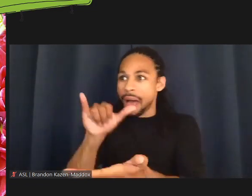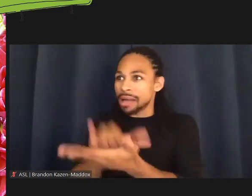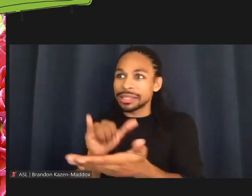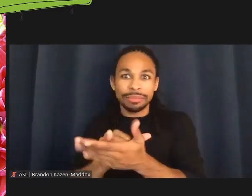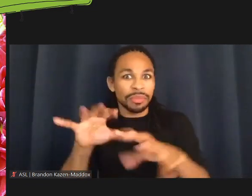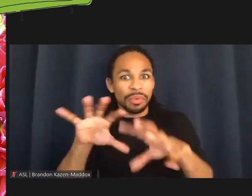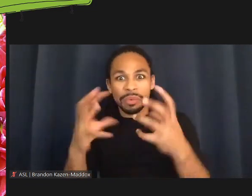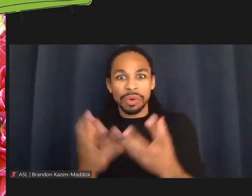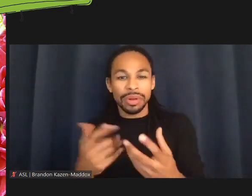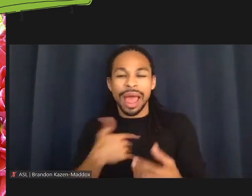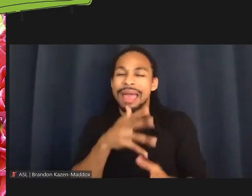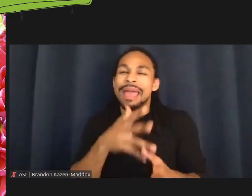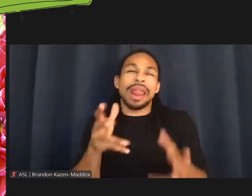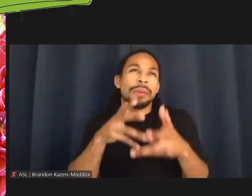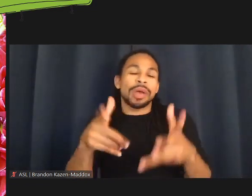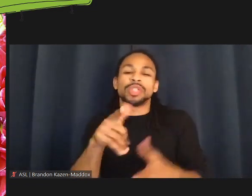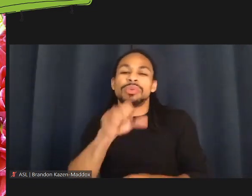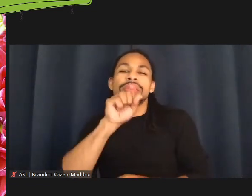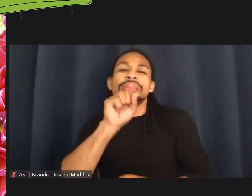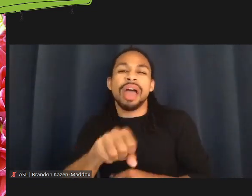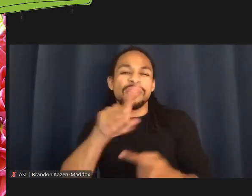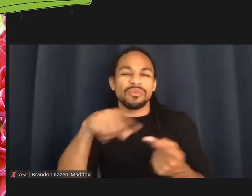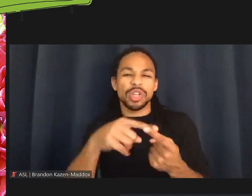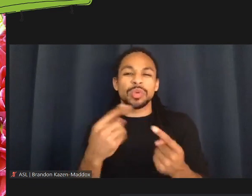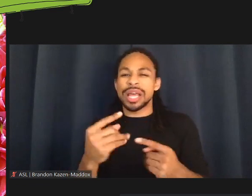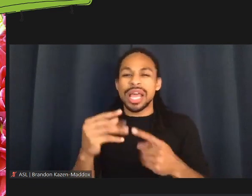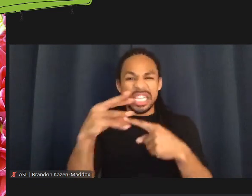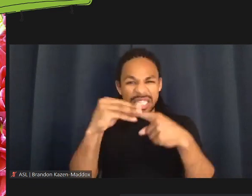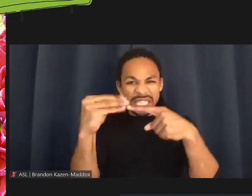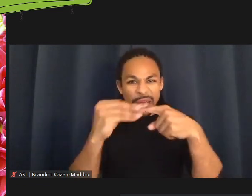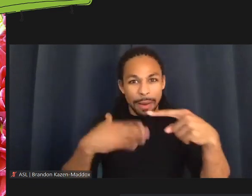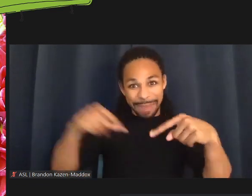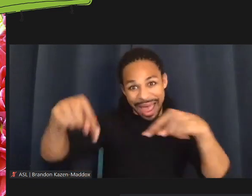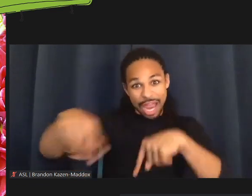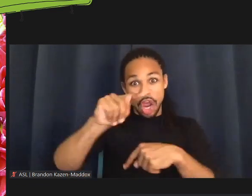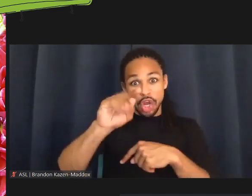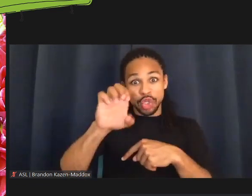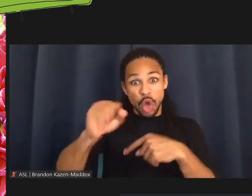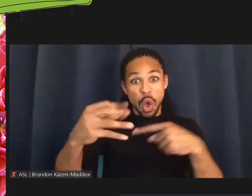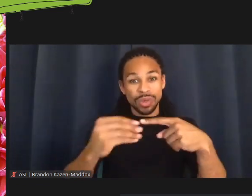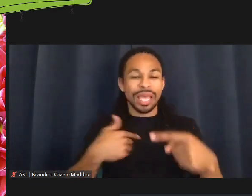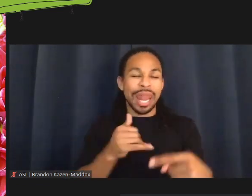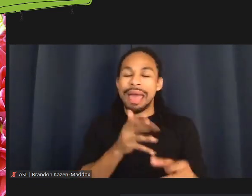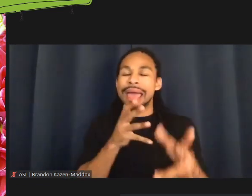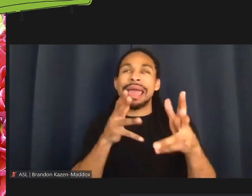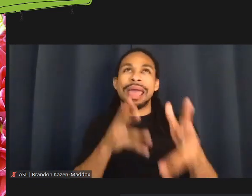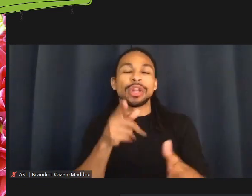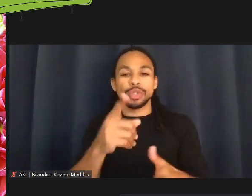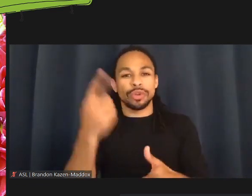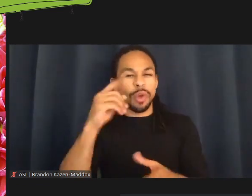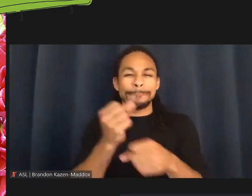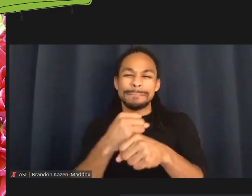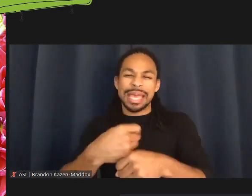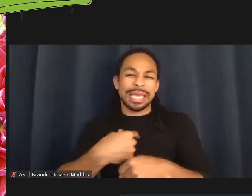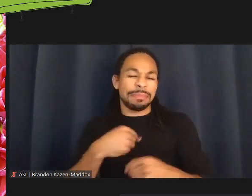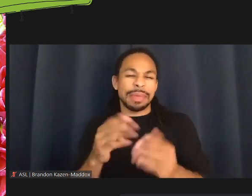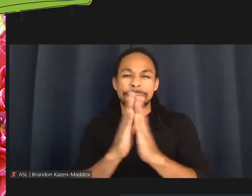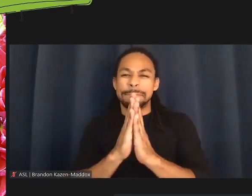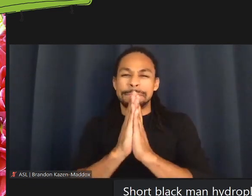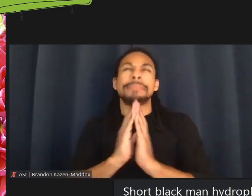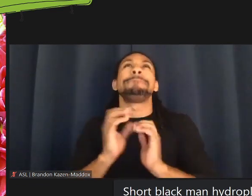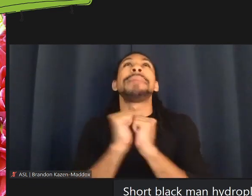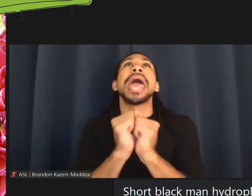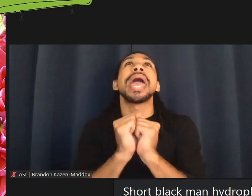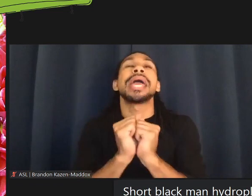when you suck my toes, and I despise you for making me beg. That's why I can't know you. That's why I stay perpetually ahead